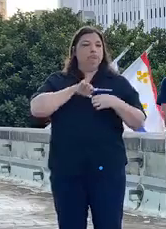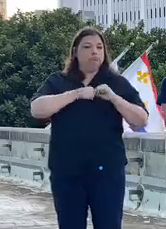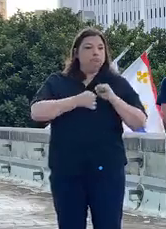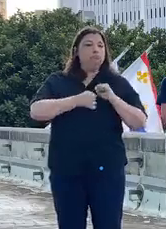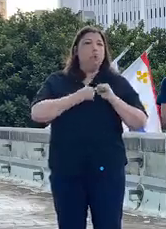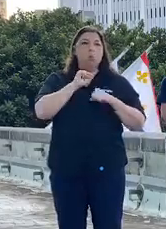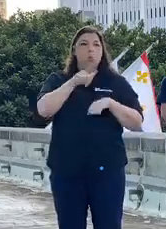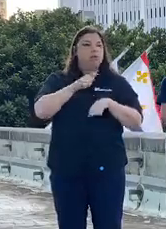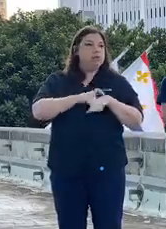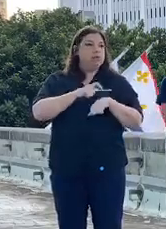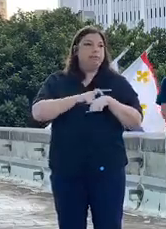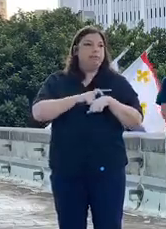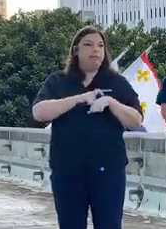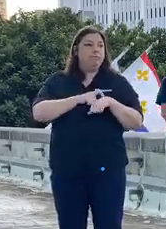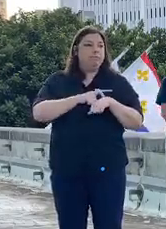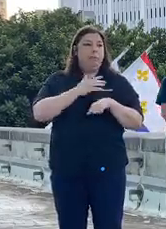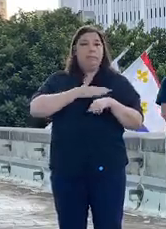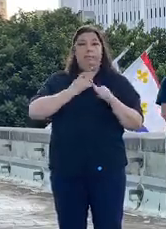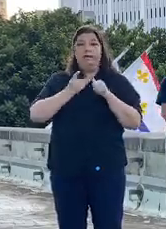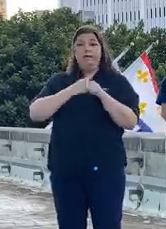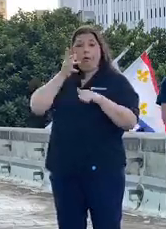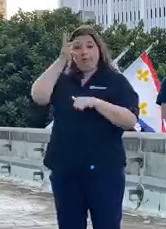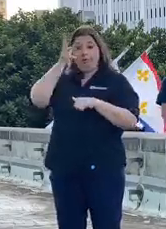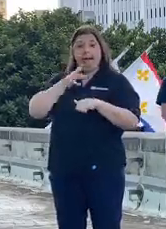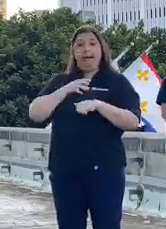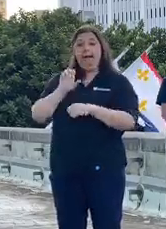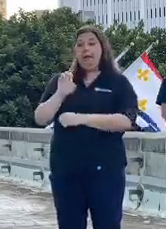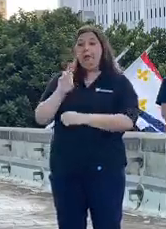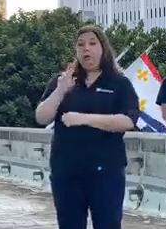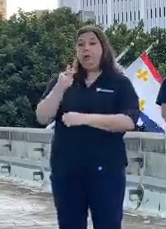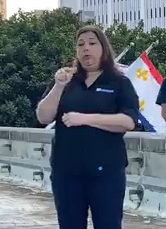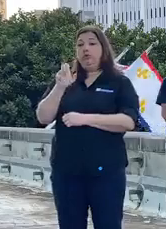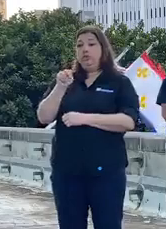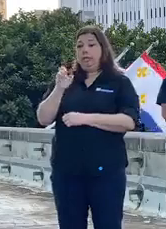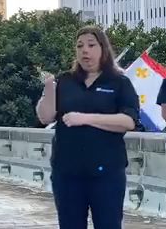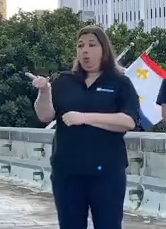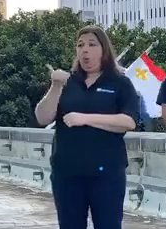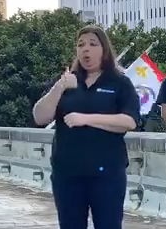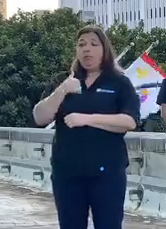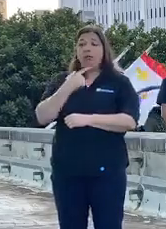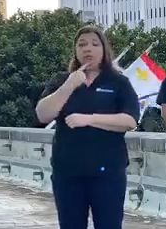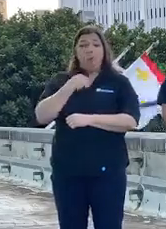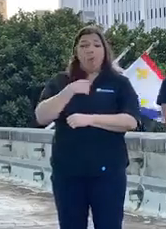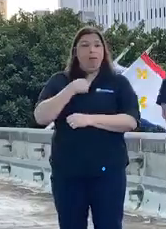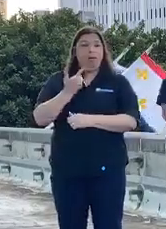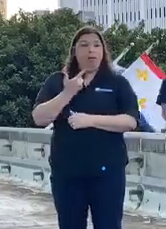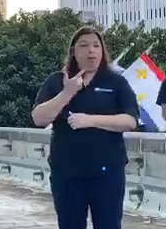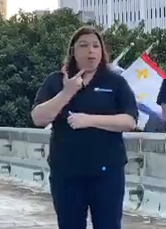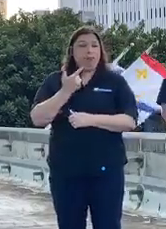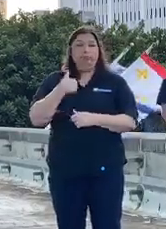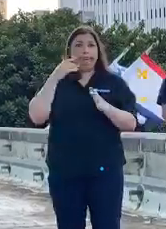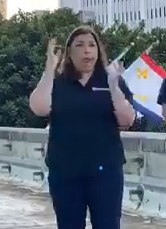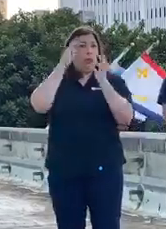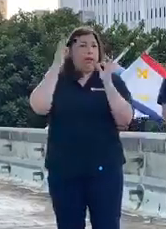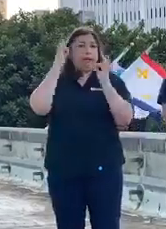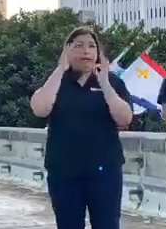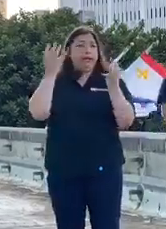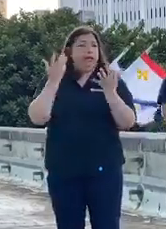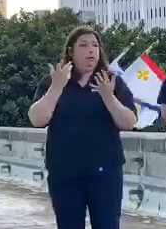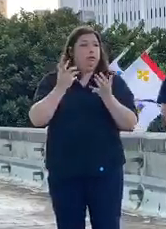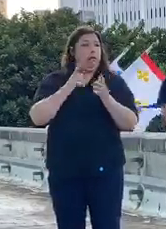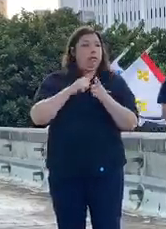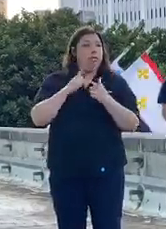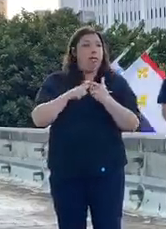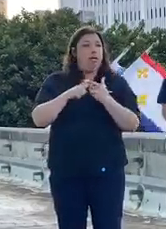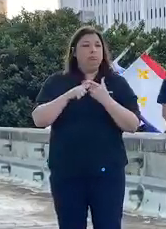every step of the way. From my first guy, Eugene, who called me up and told me he had no idea, only to learn